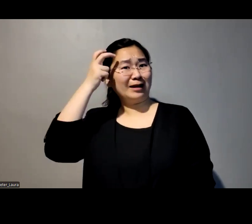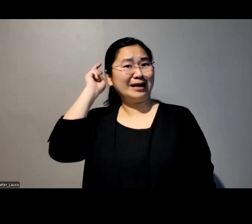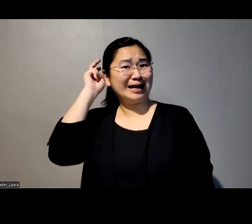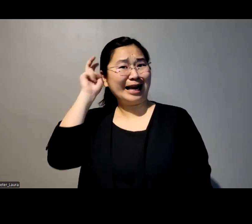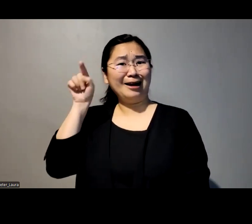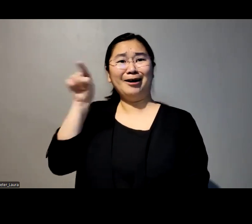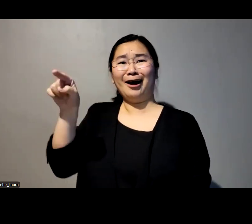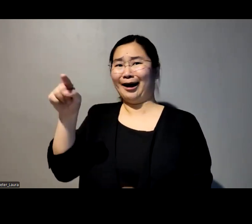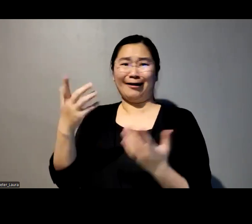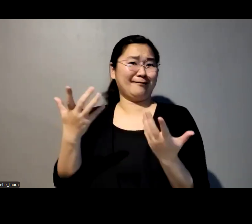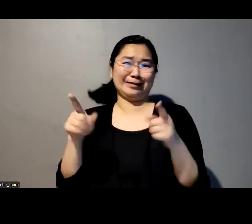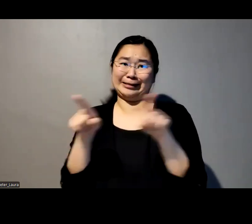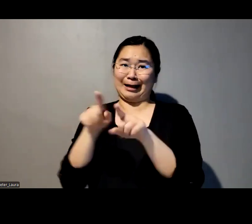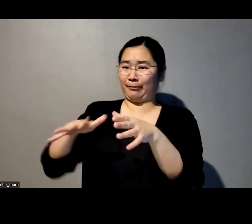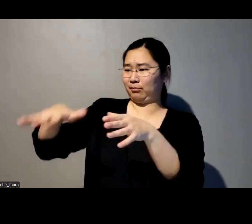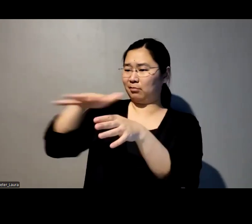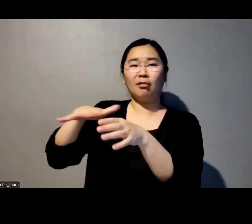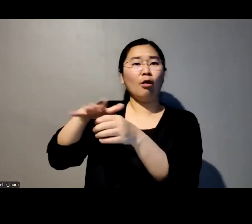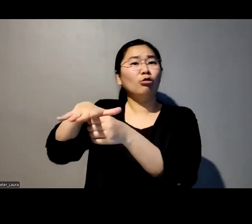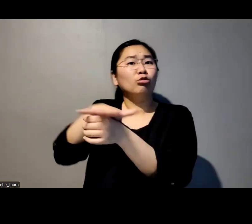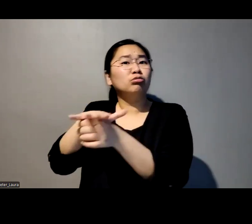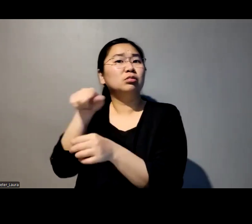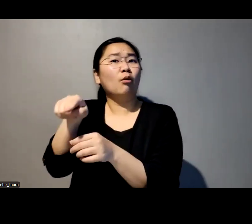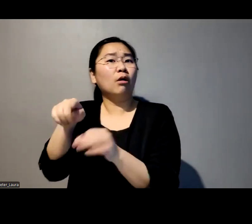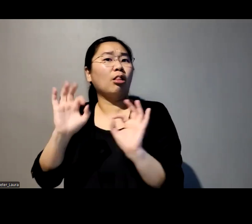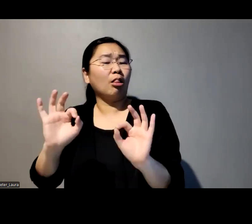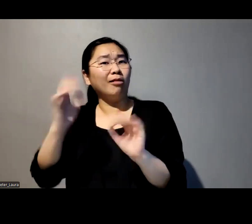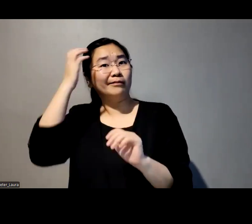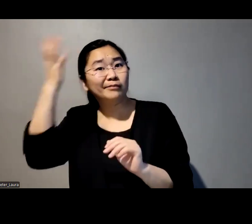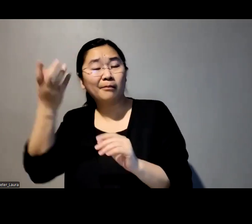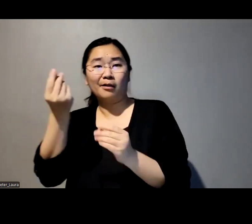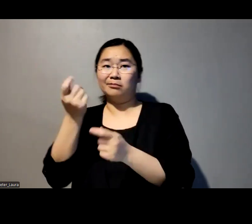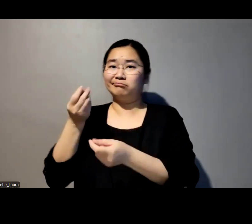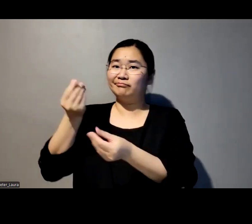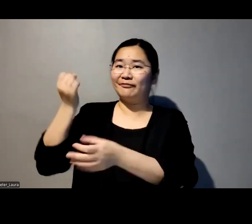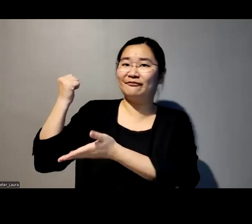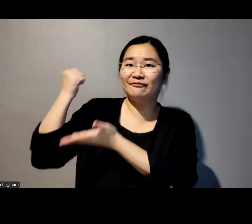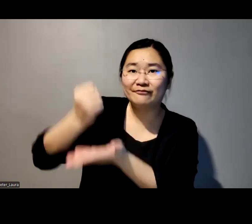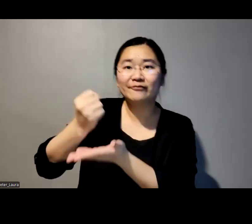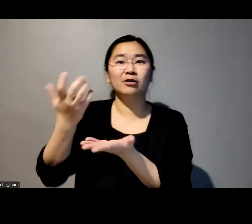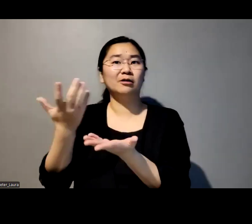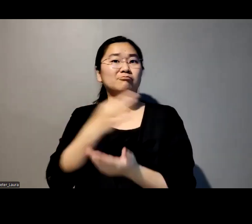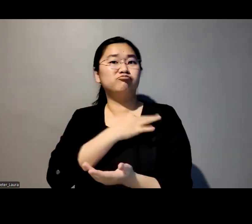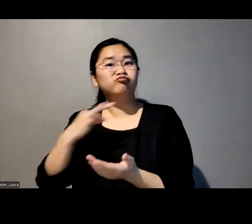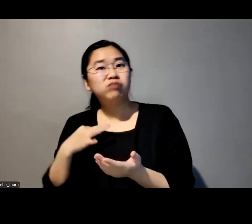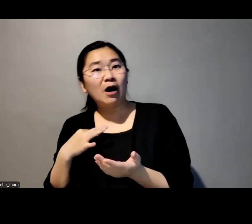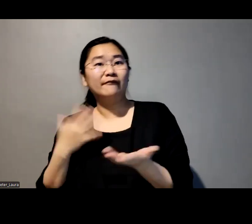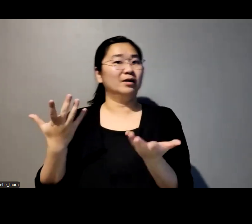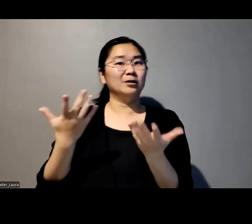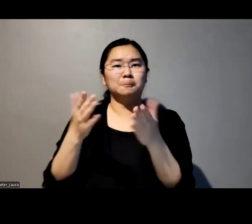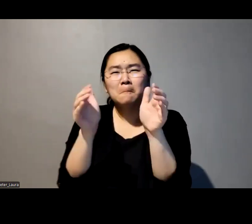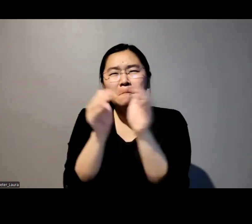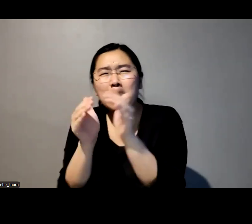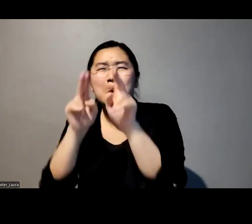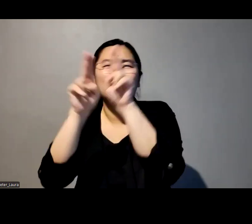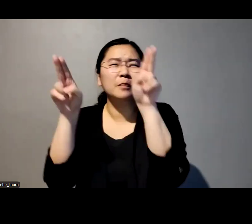2022, 2023, we saw a lot of so-called life-saving investments into institutions from bigger donors, which are completely against the convention